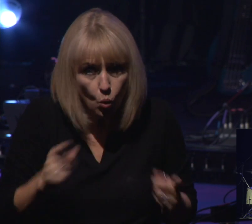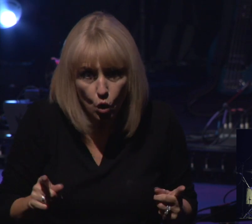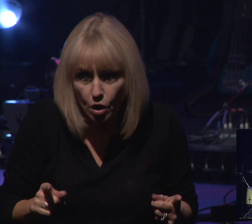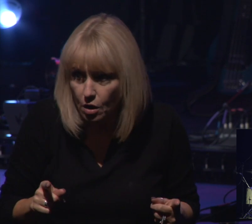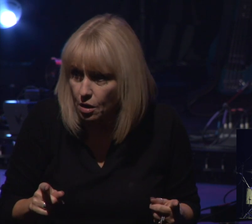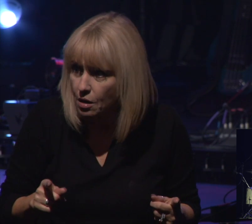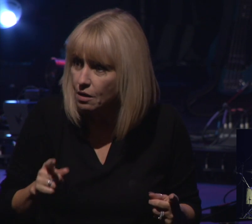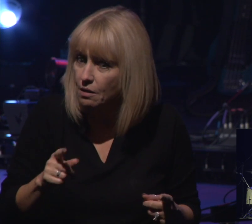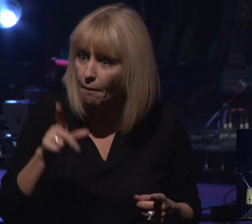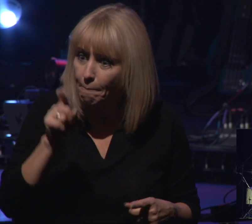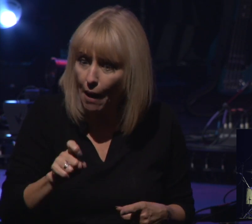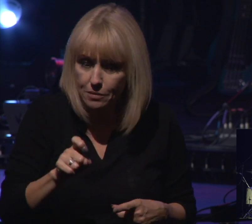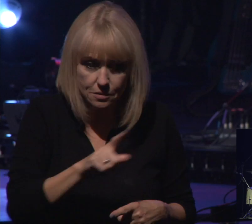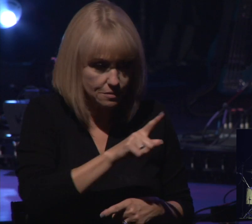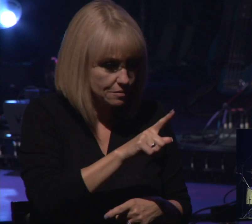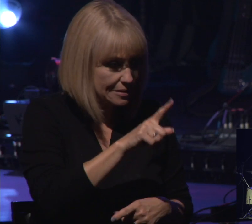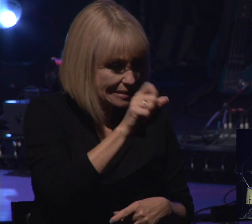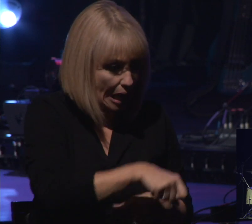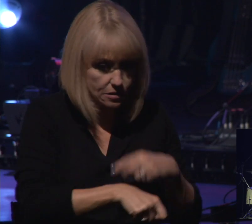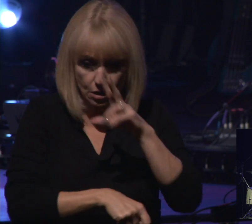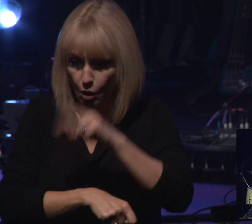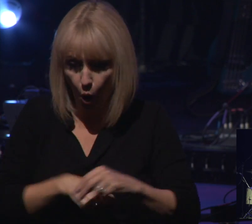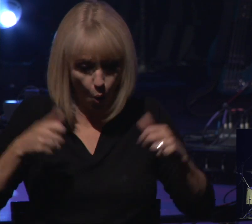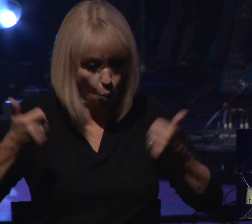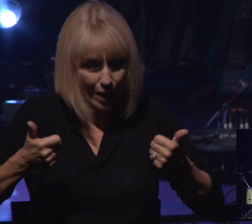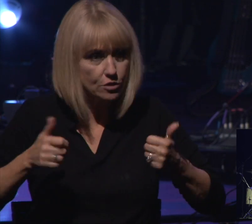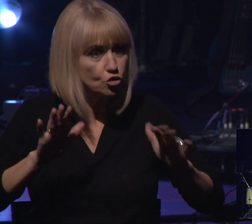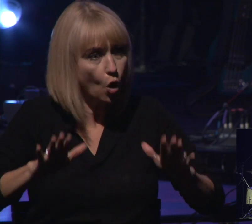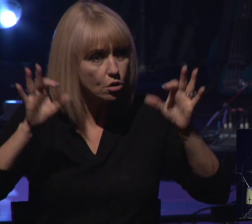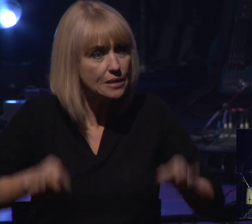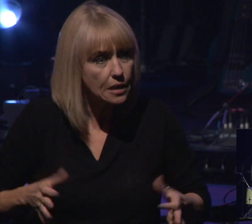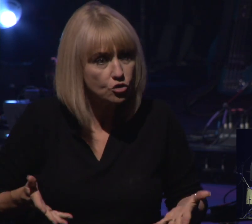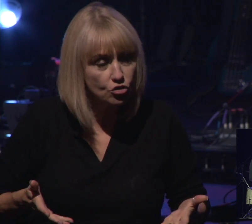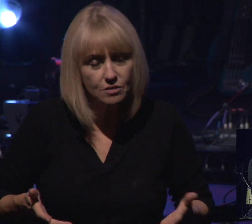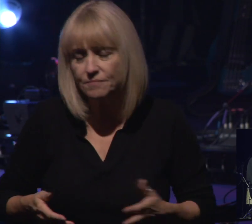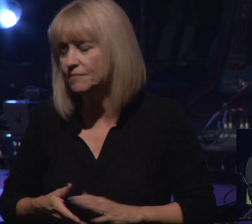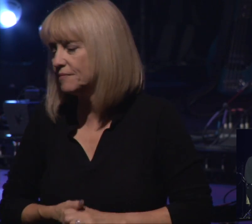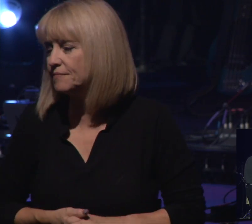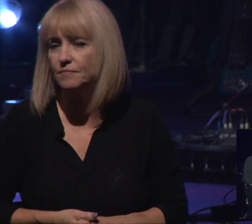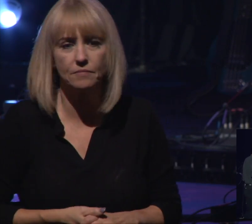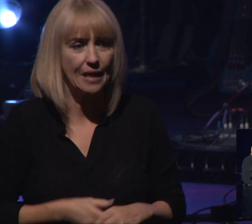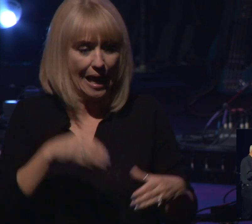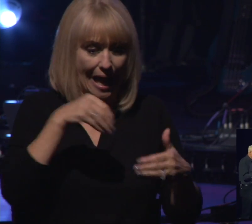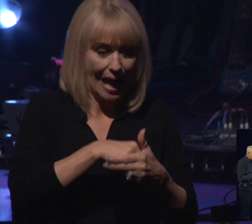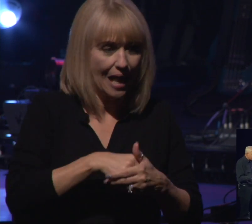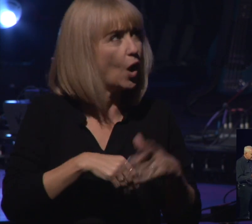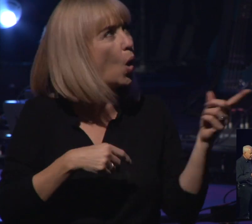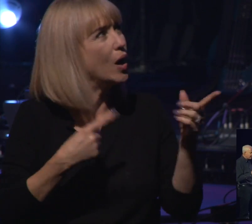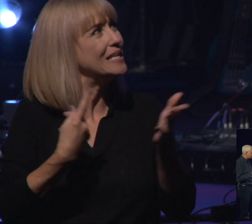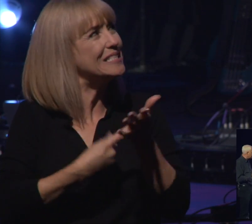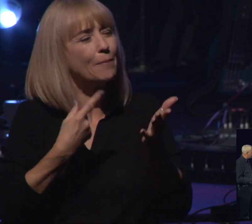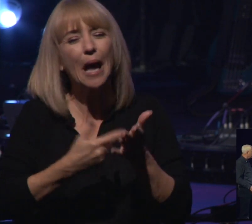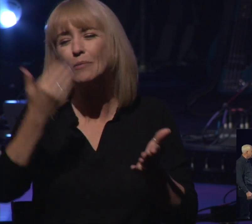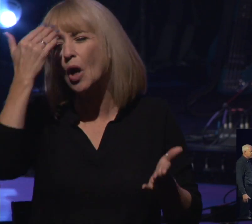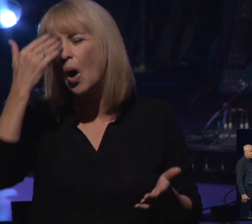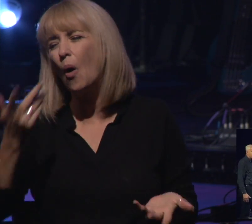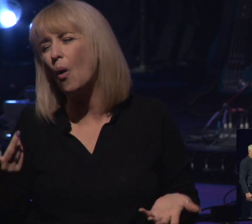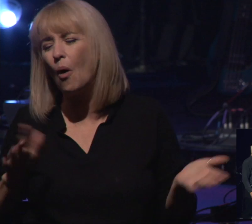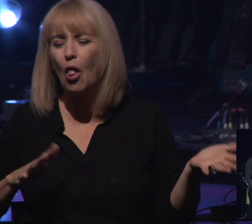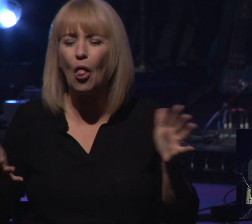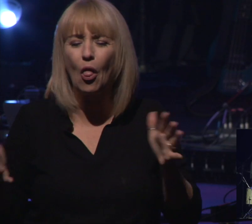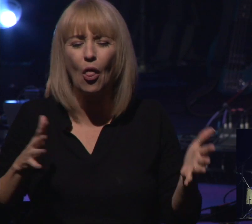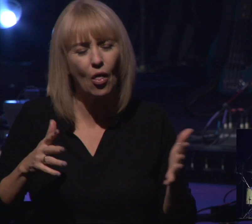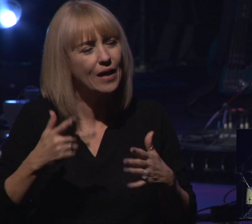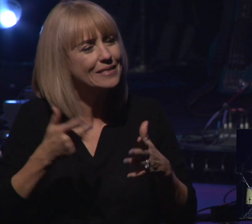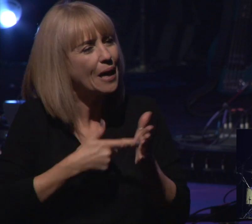one or the other. Now, sometimes in life we go through and they do change. You go, well, is it in or is it out? It's going to be there. There's always